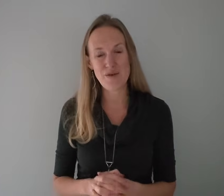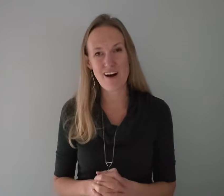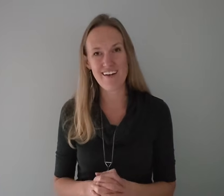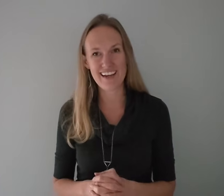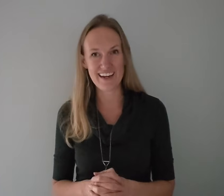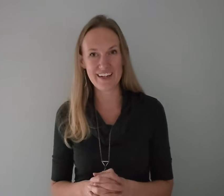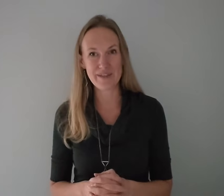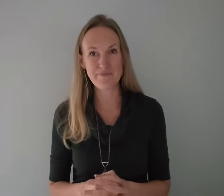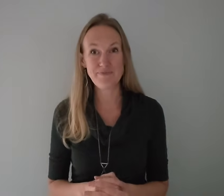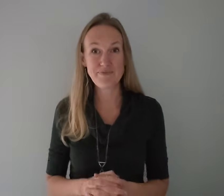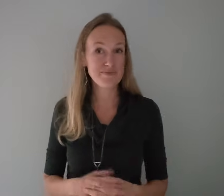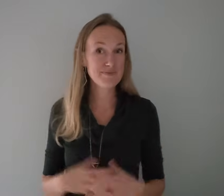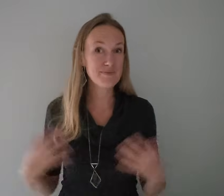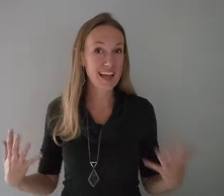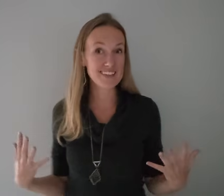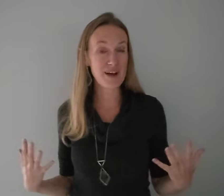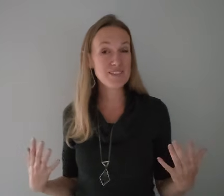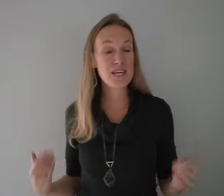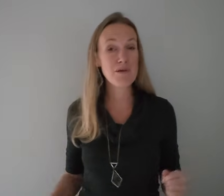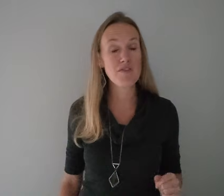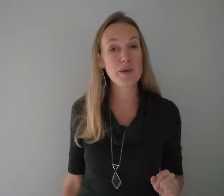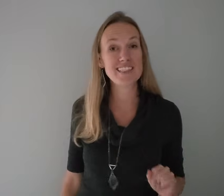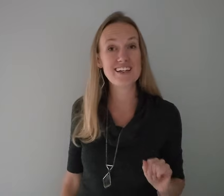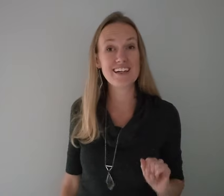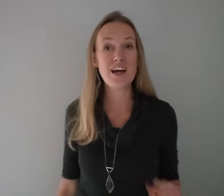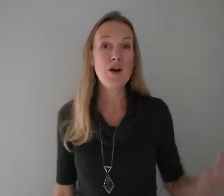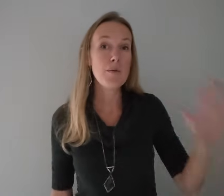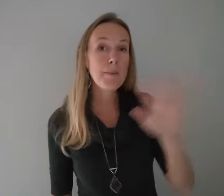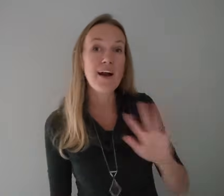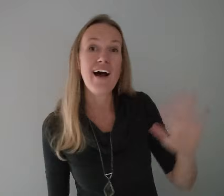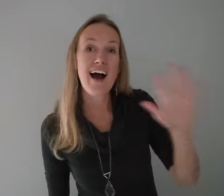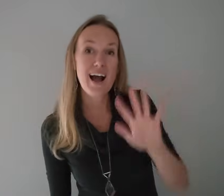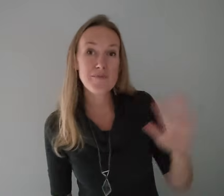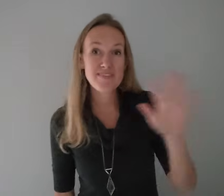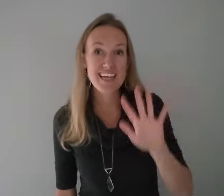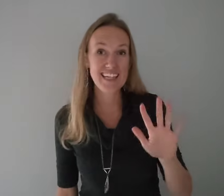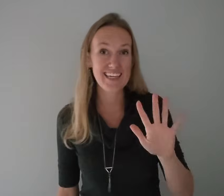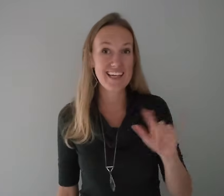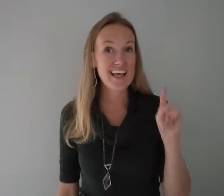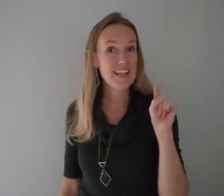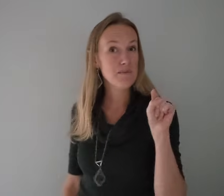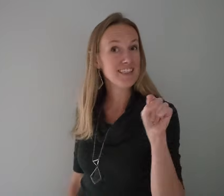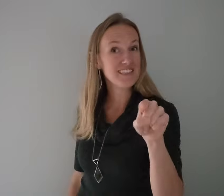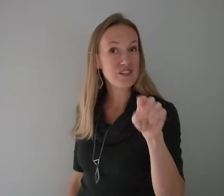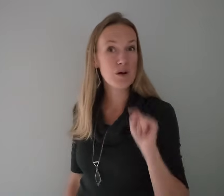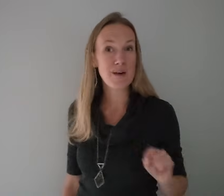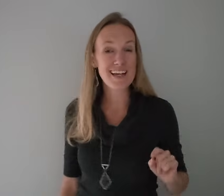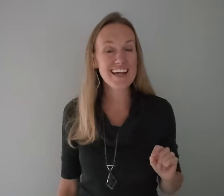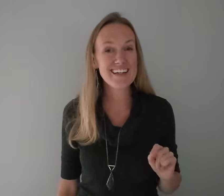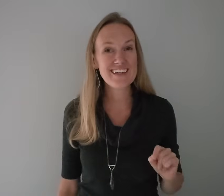are here. Hey, so housekeeping before we get started. Remember, I am left-handed. That means if you are right-handed, you're going